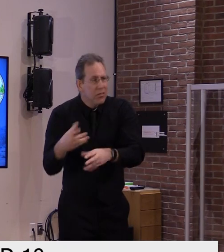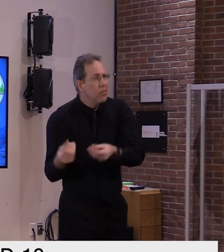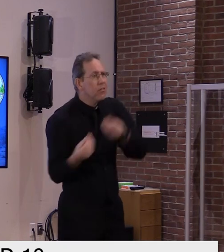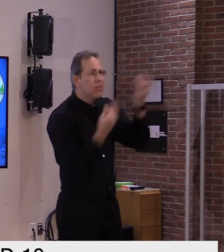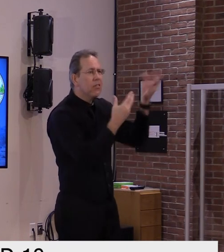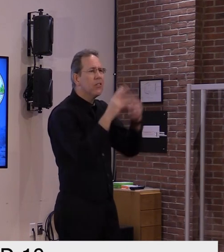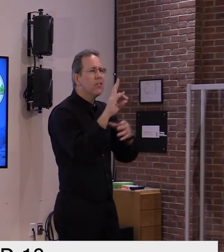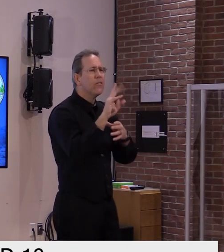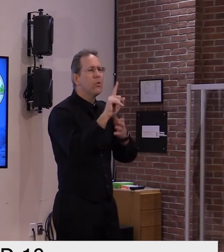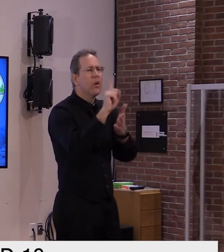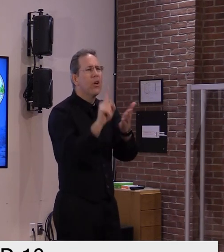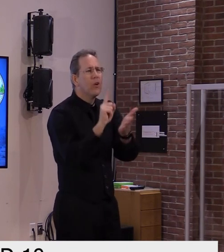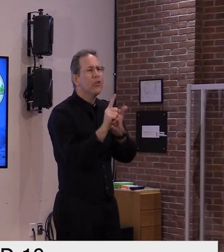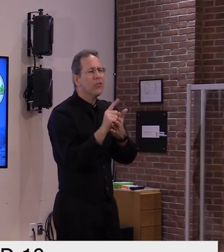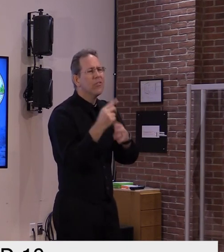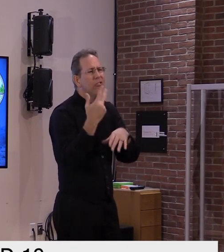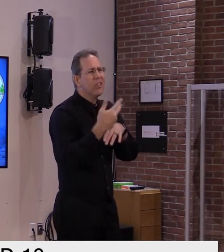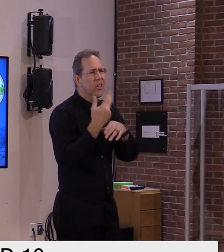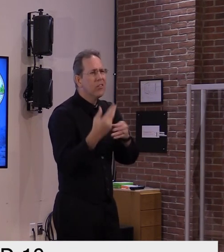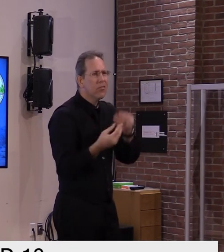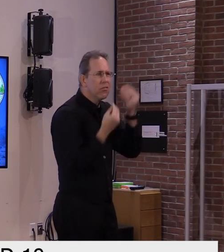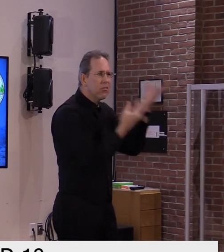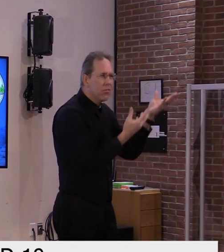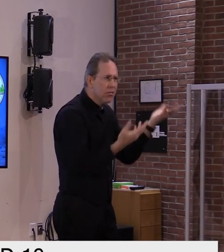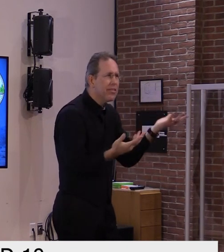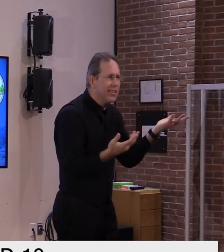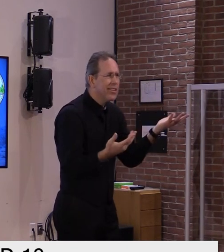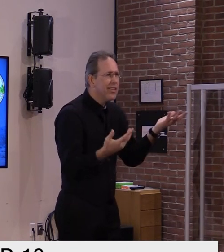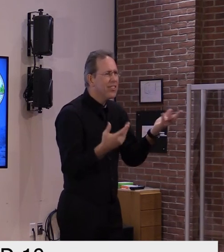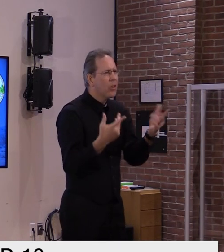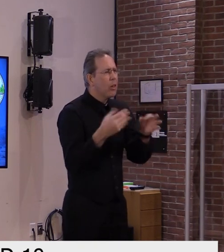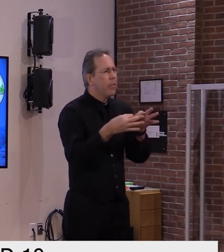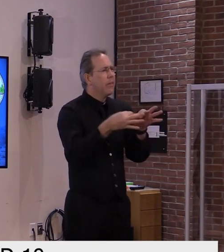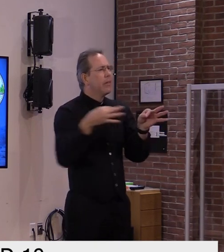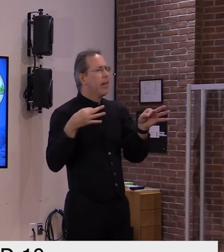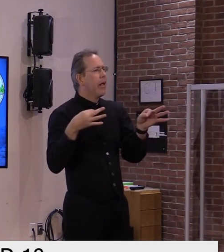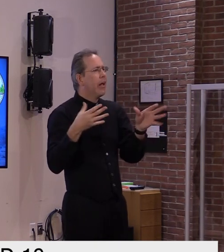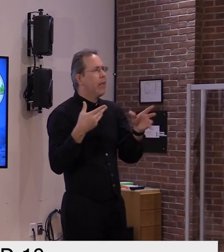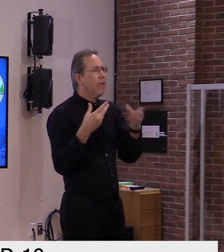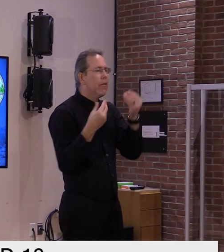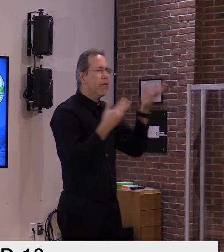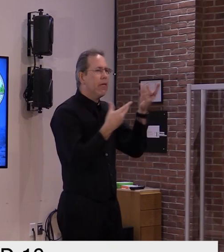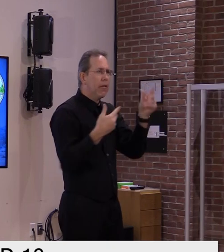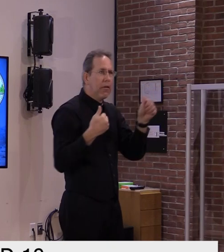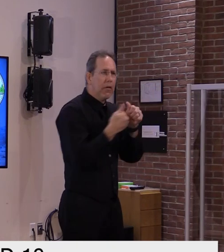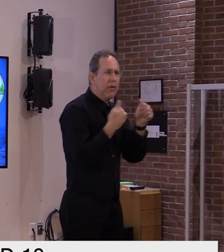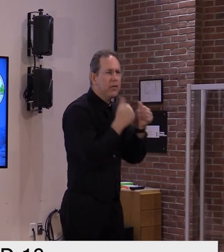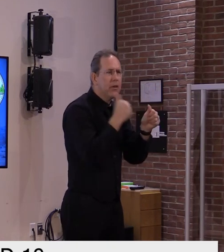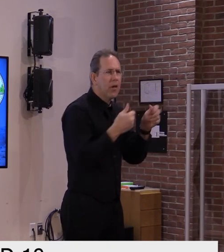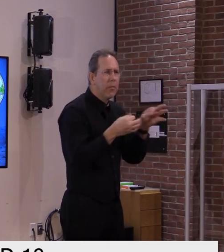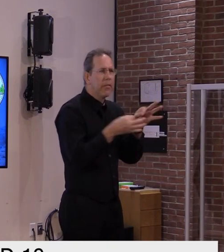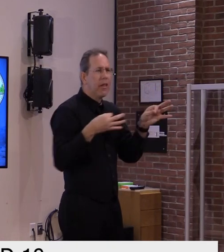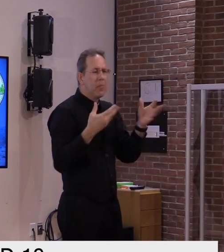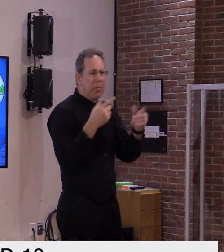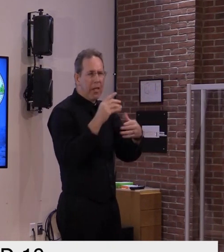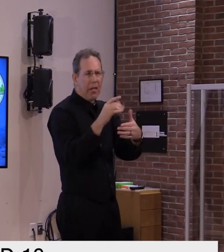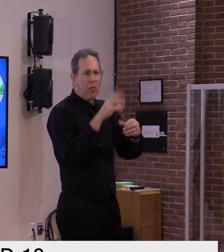Otherwise, I know that when they are administered by the healthcare facilities, the report is within 24 hours for sure.